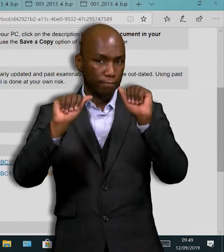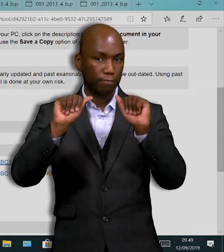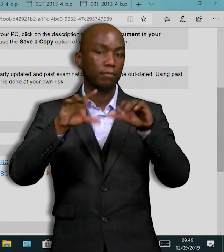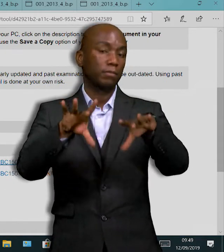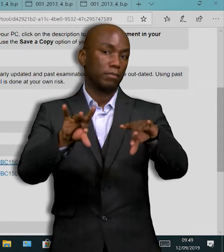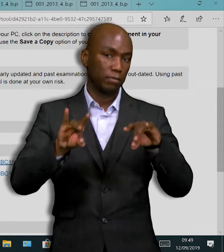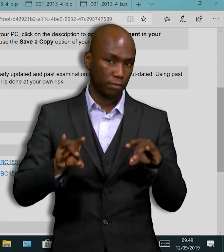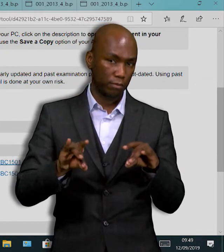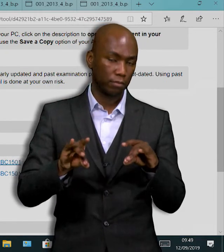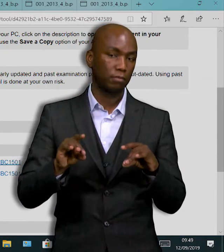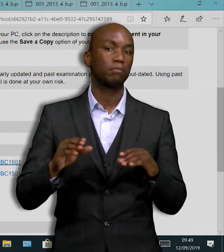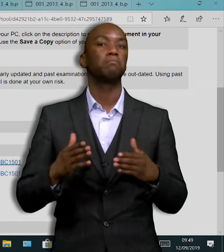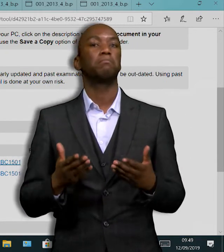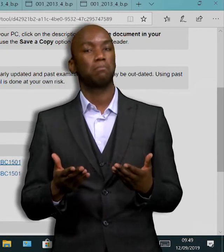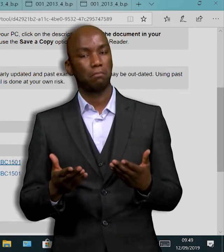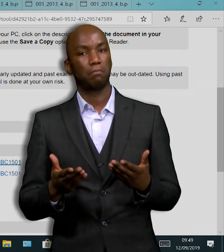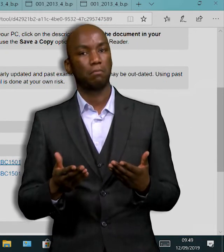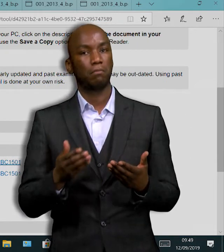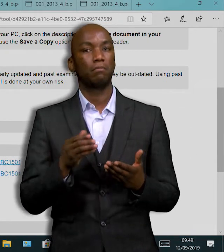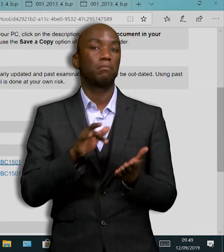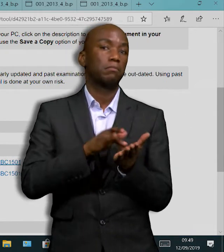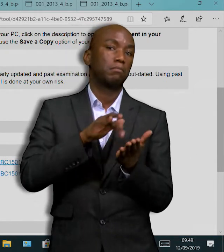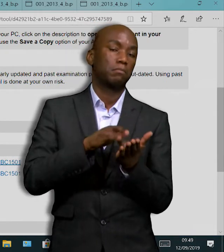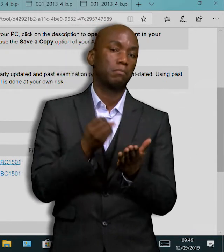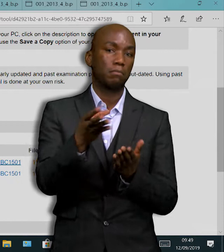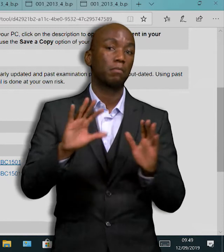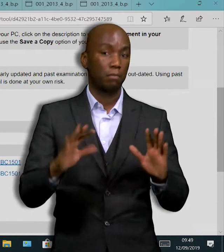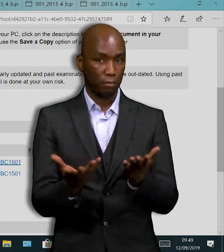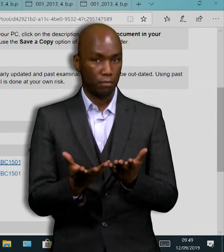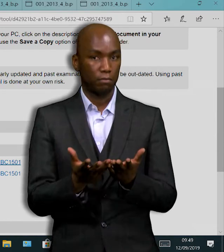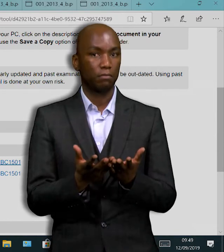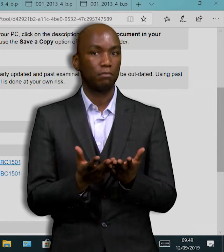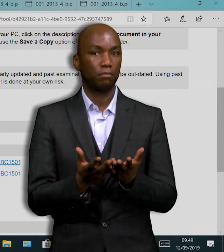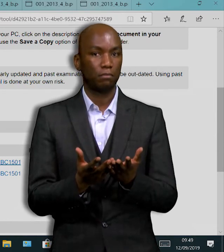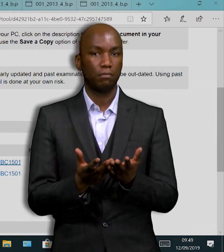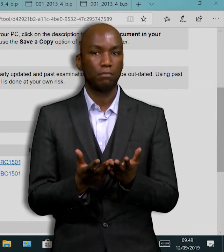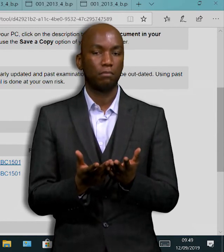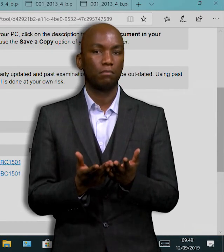and how your year mark is calculated.